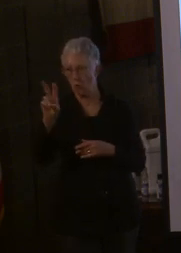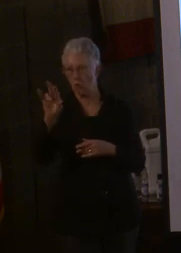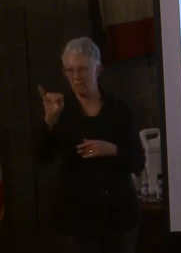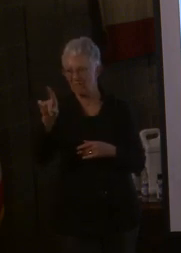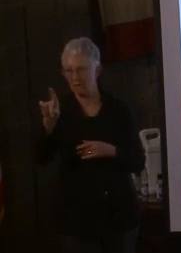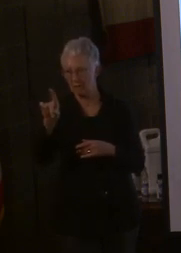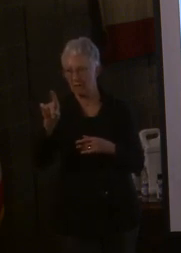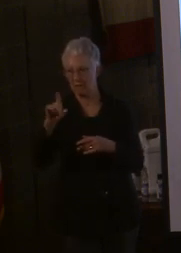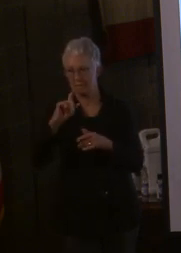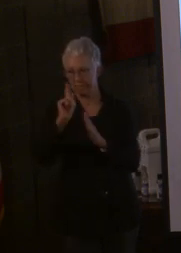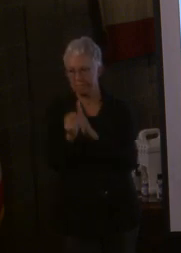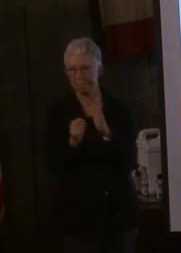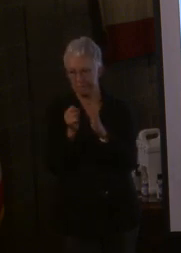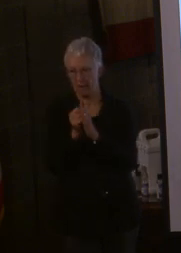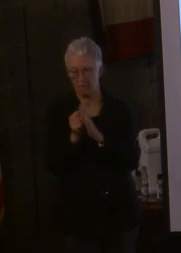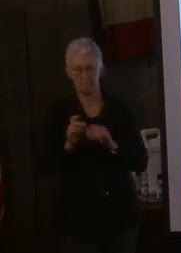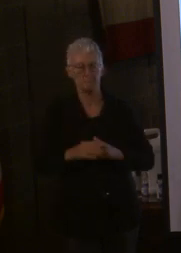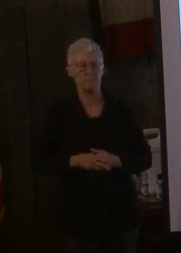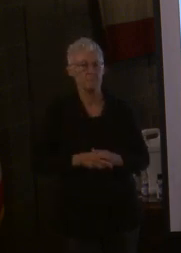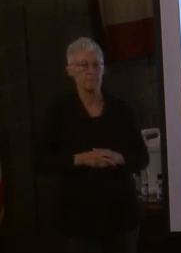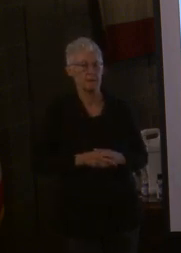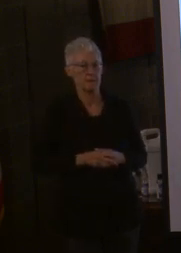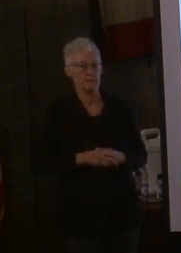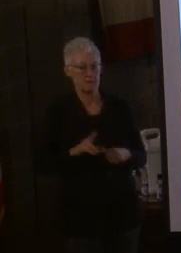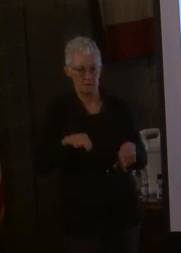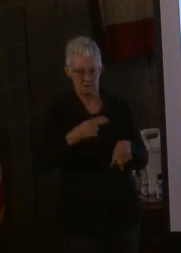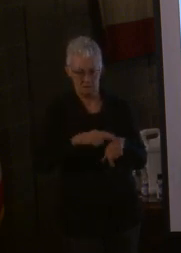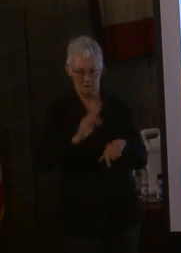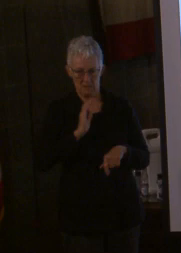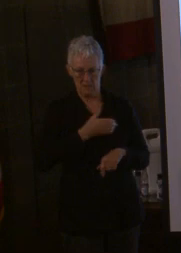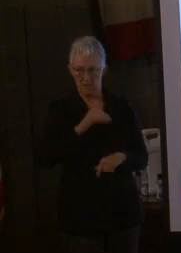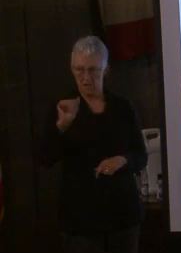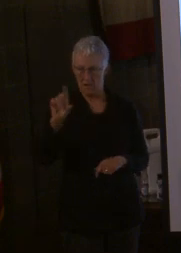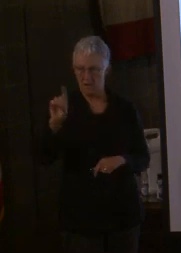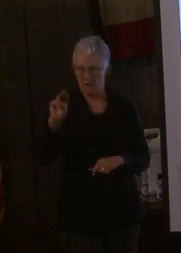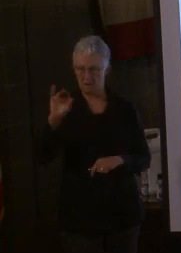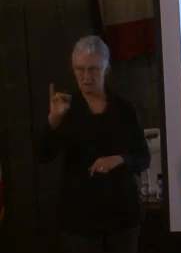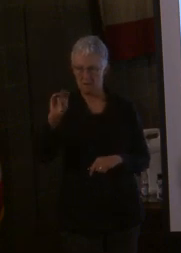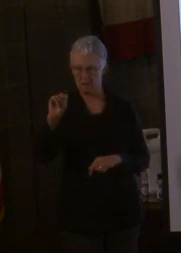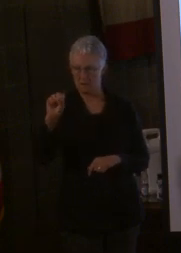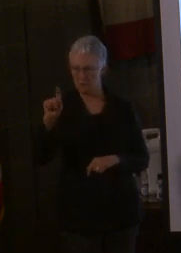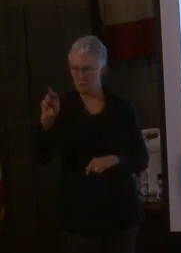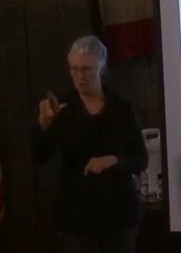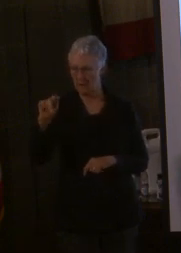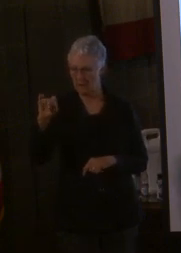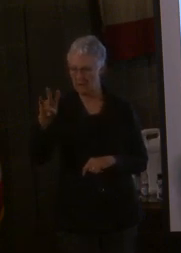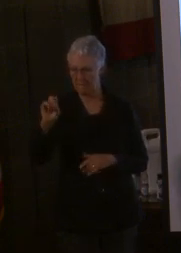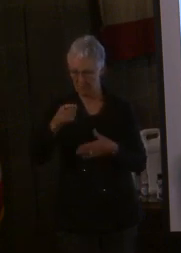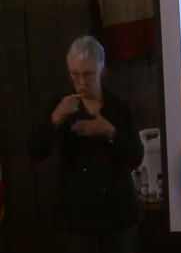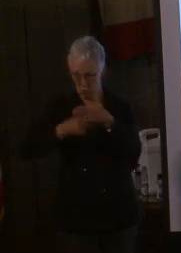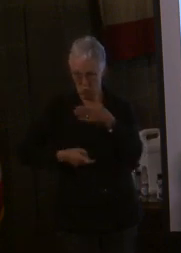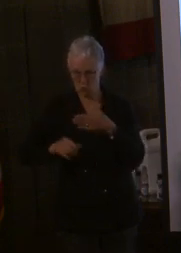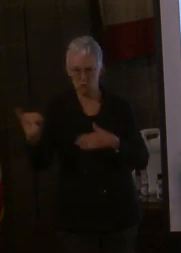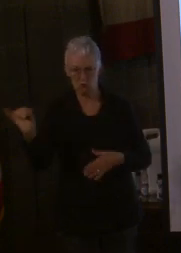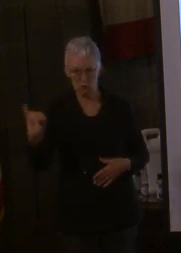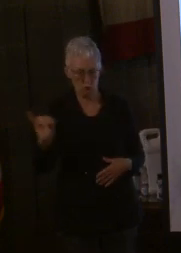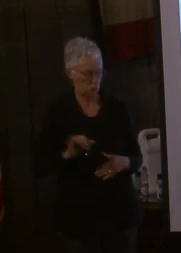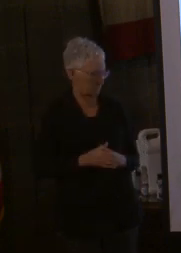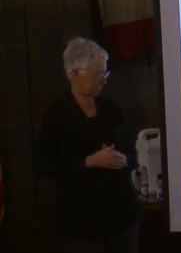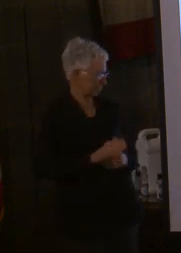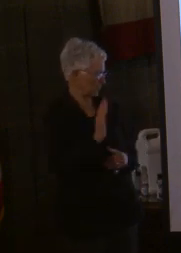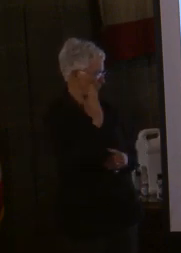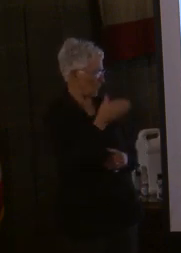think about how they do their business differently. And then, of course, our administrative costs as well. Then we said we're going to hold